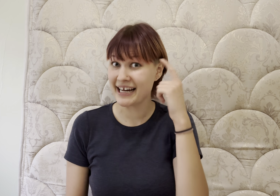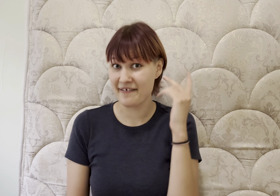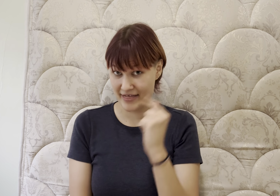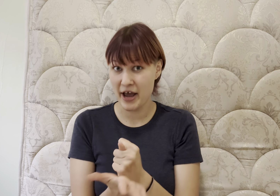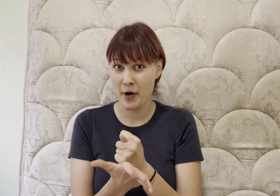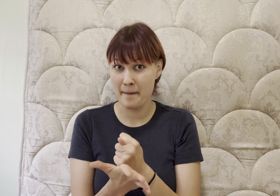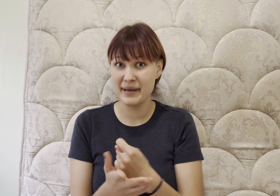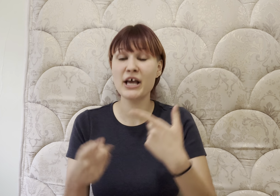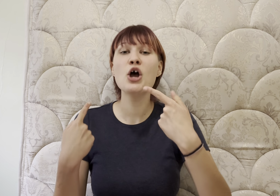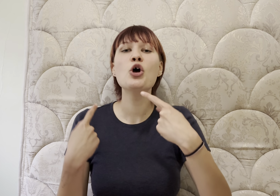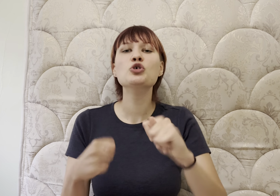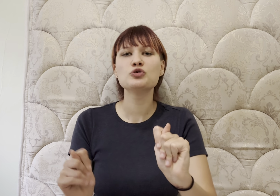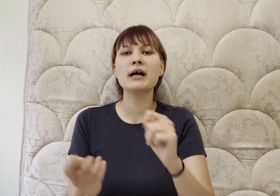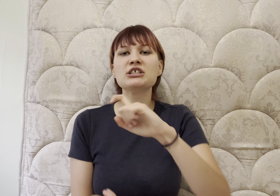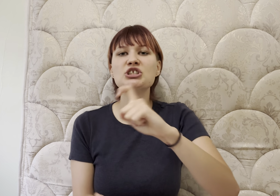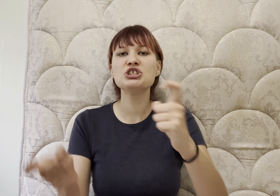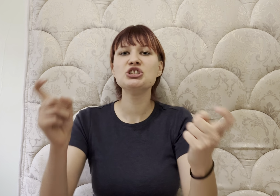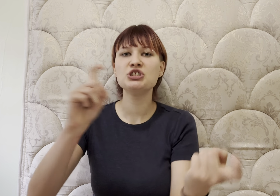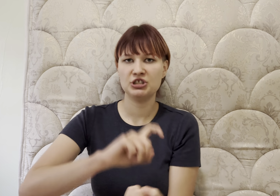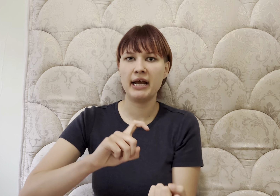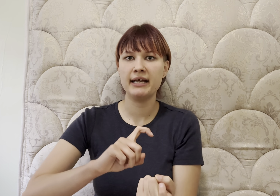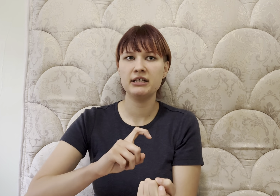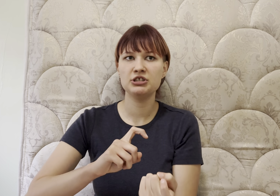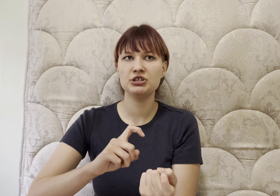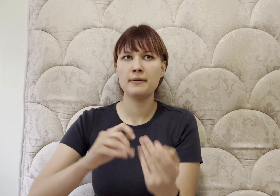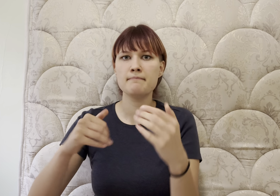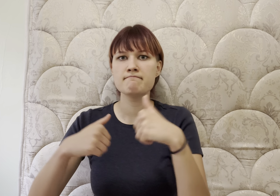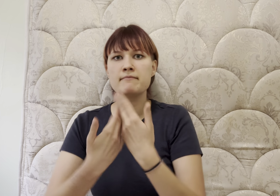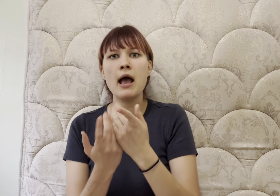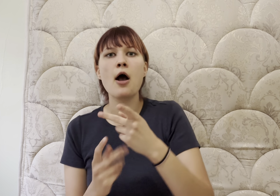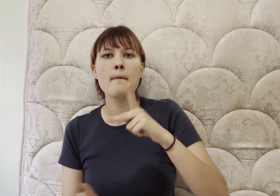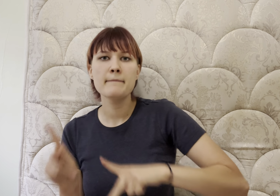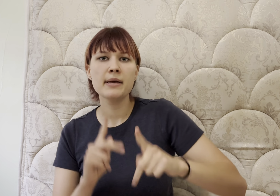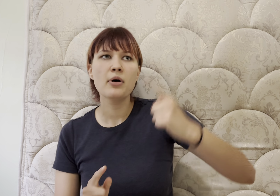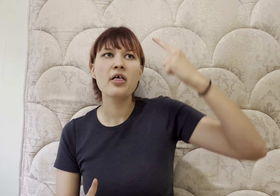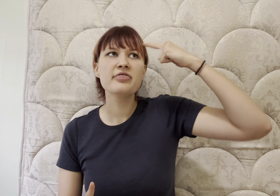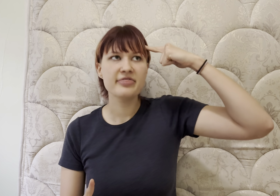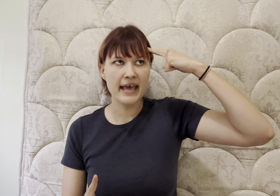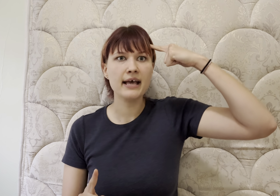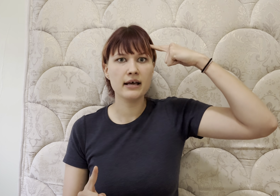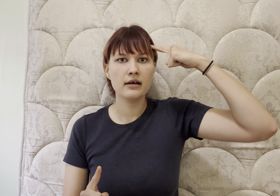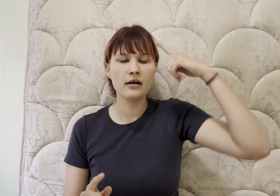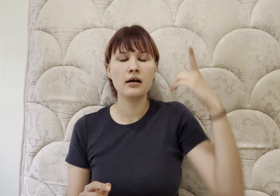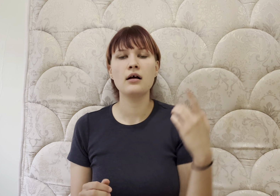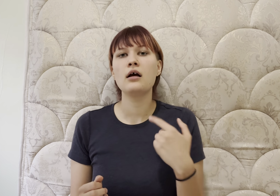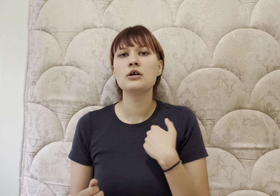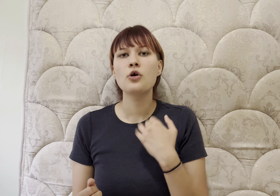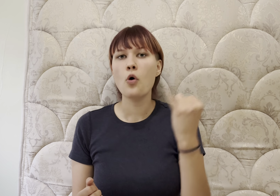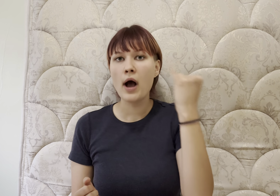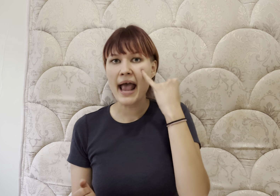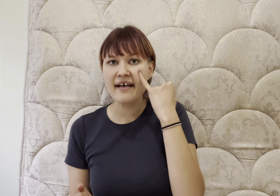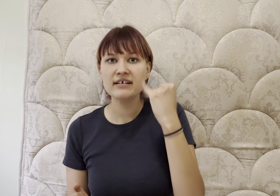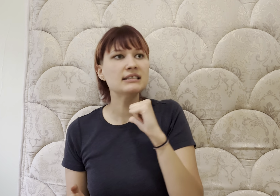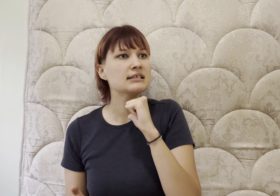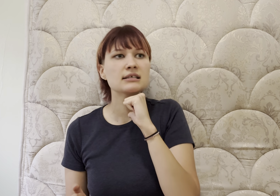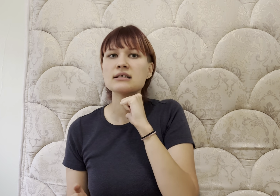things. What a therapist will do is try to identify any irrational or